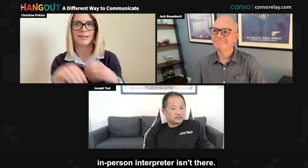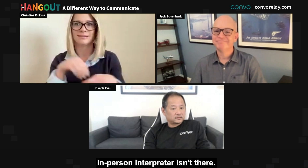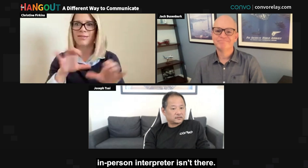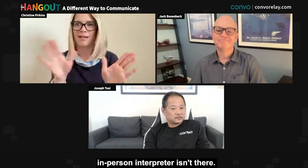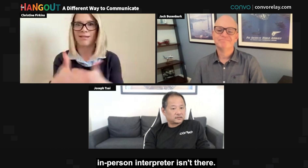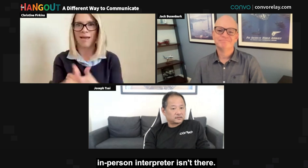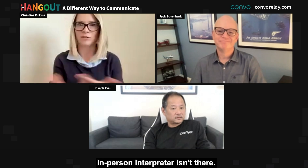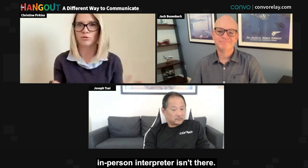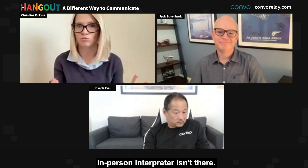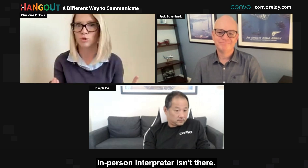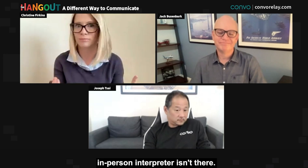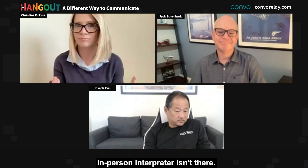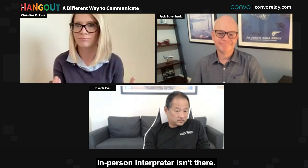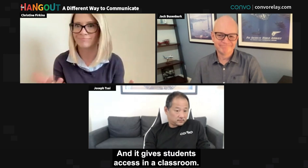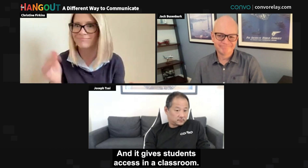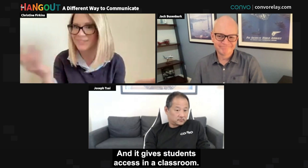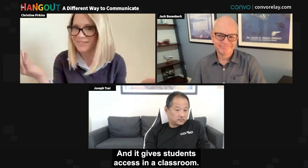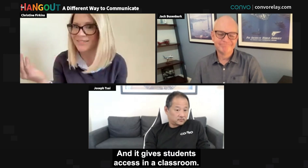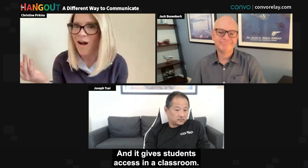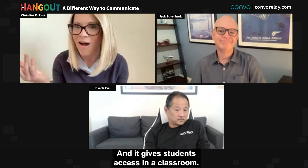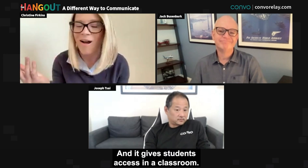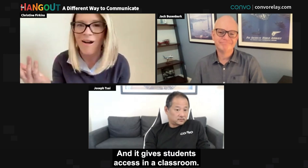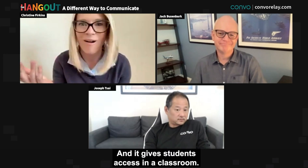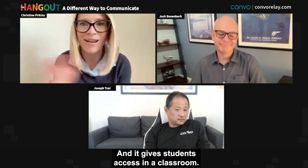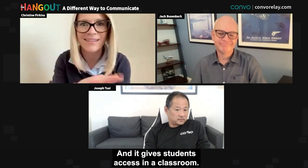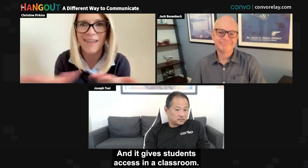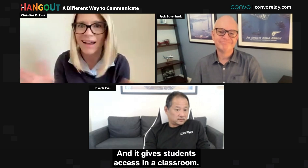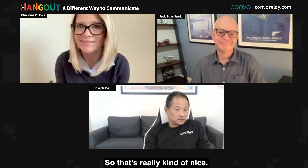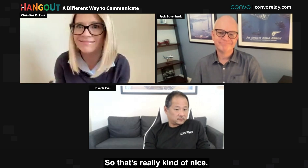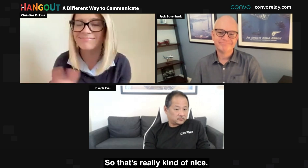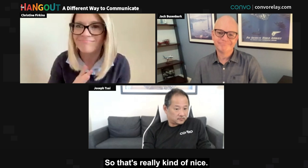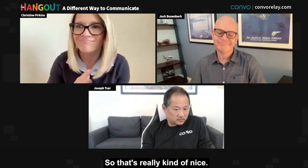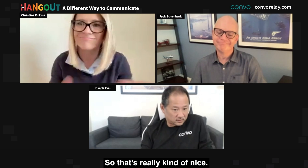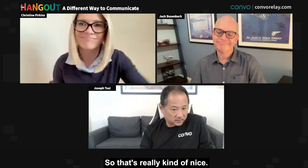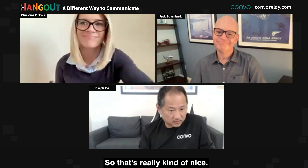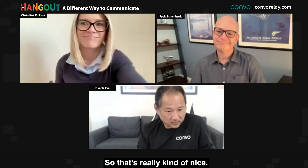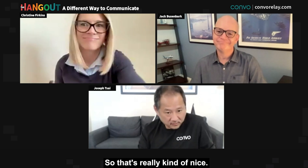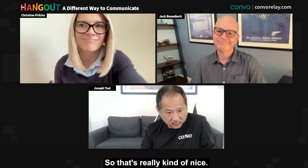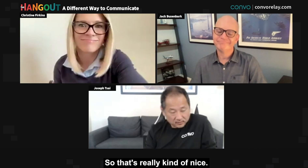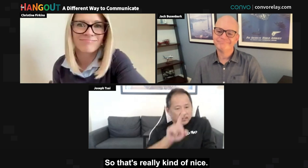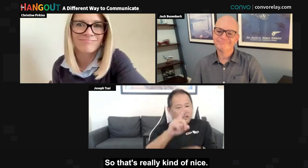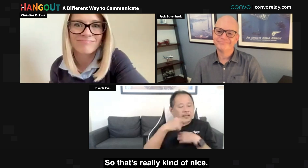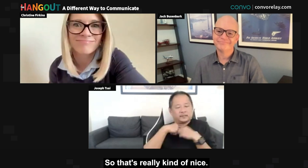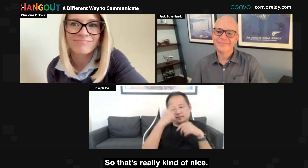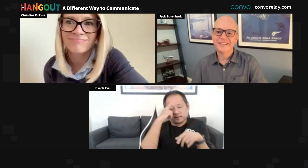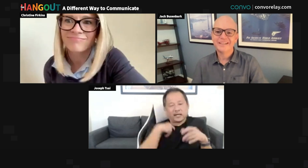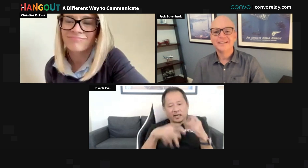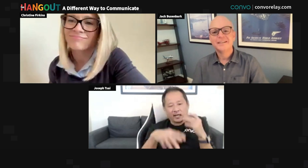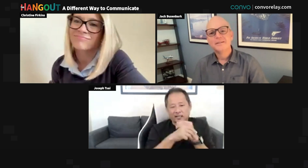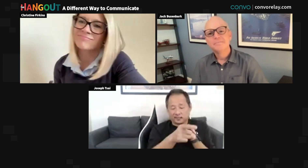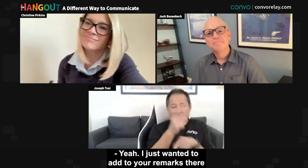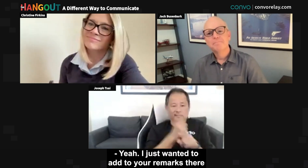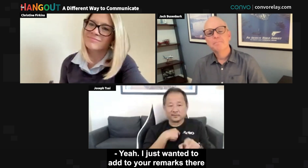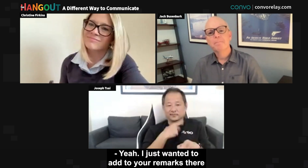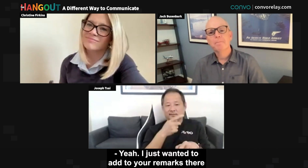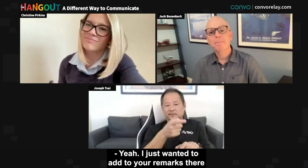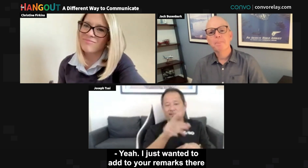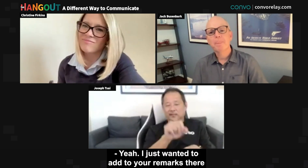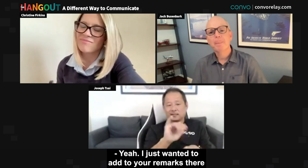in-person interpreter isn't there. And it gives students access in a classroom. So, it's really kind of nice. I just wanted to add to your